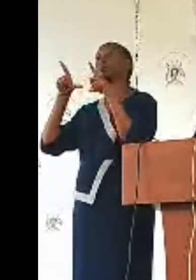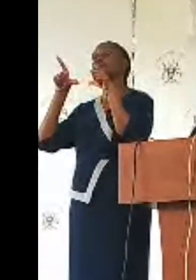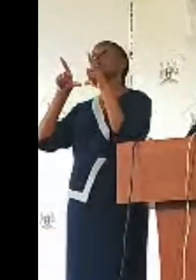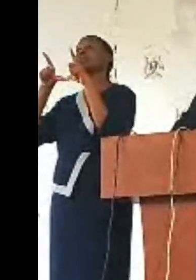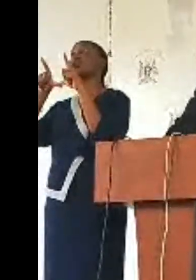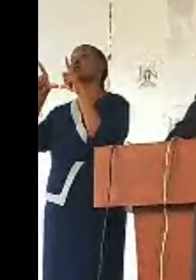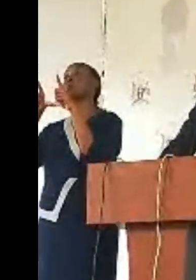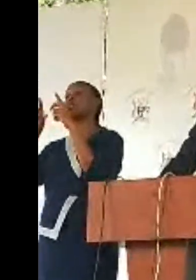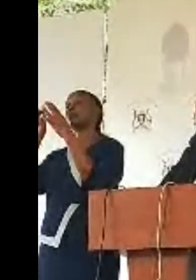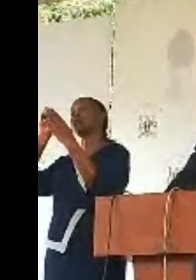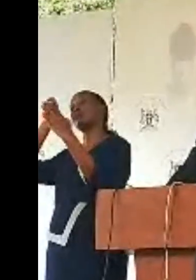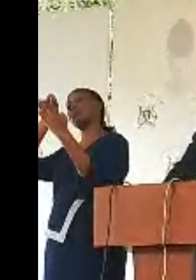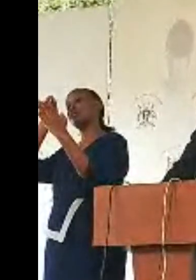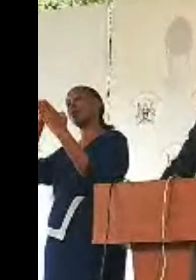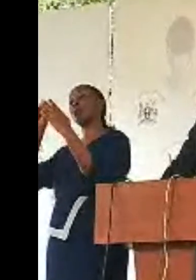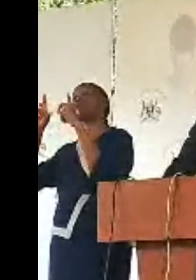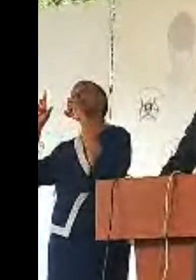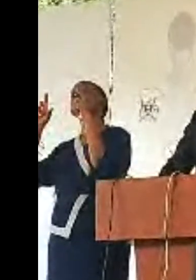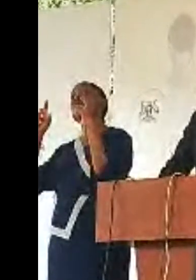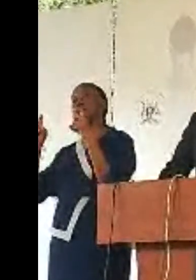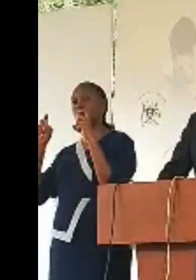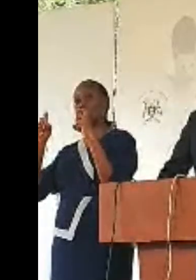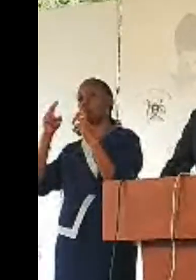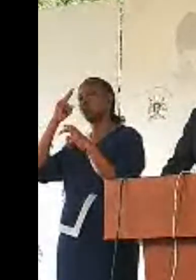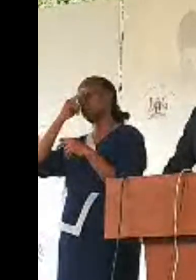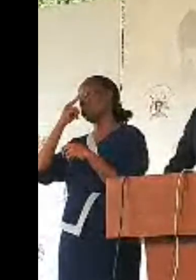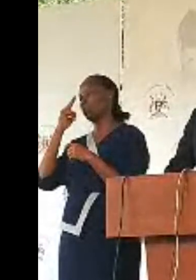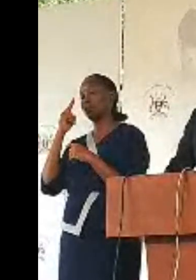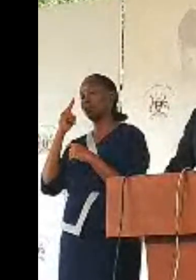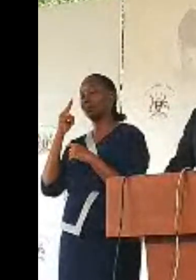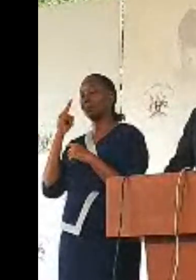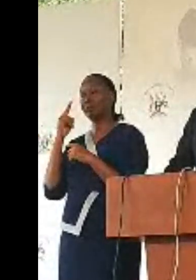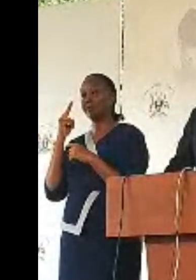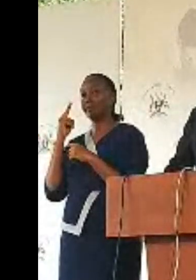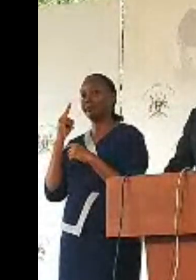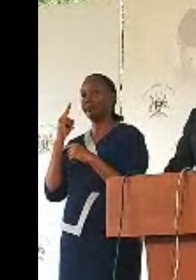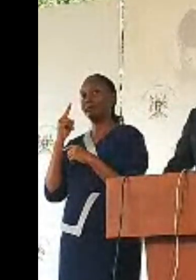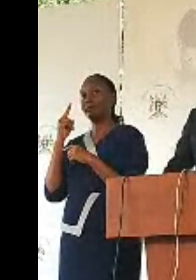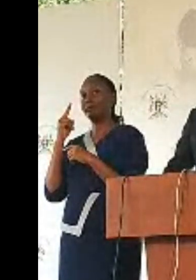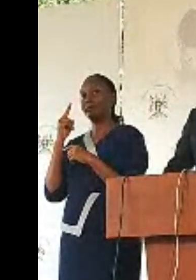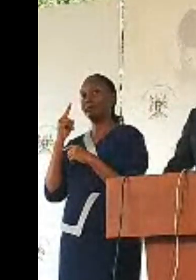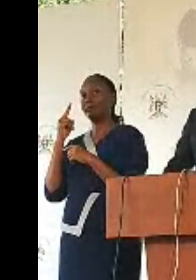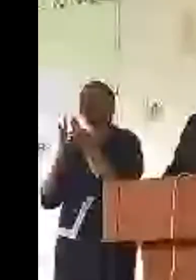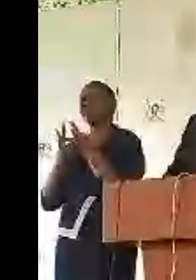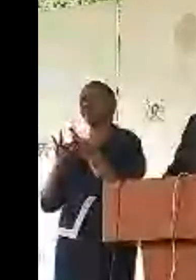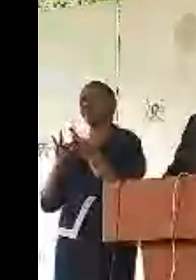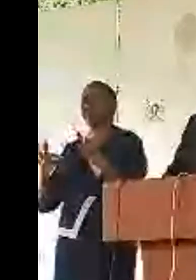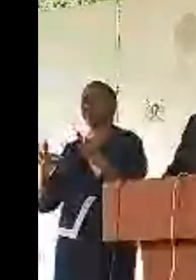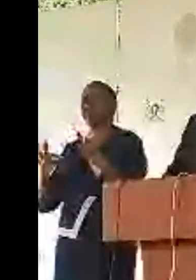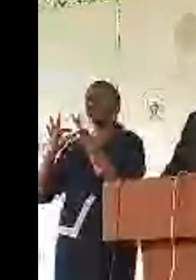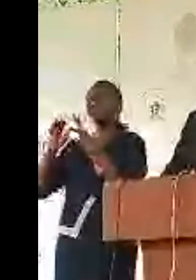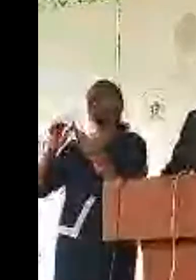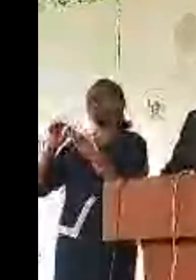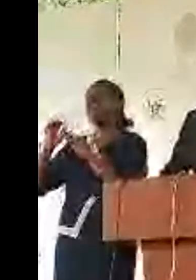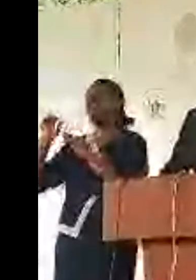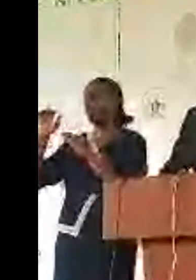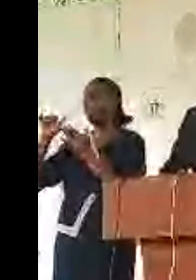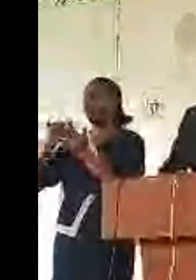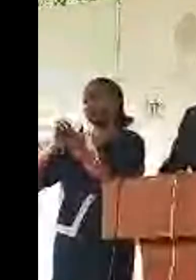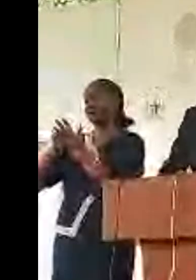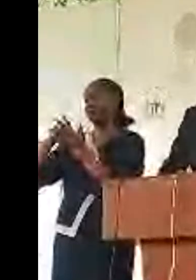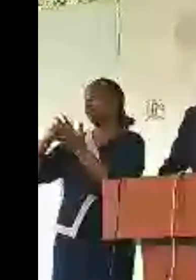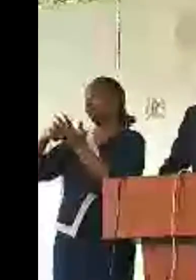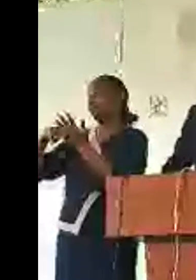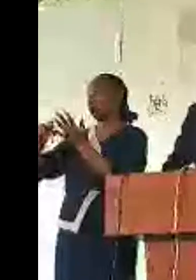also printed with the candidate's photographs. So it is important, therefore, that the